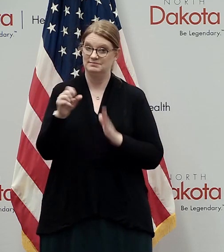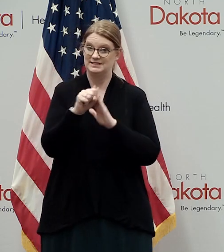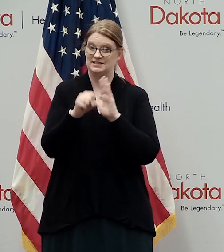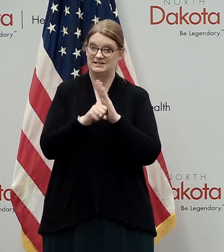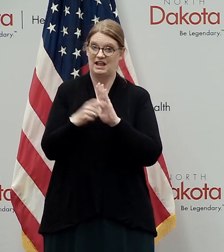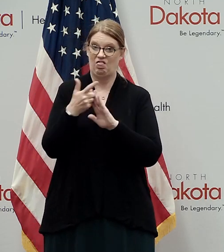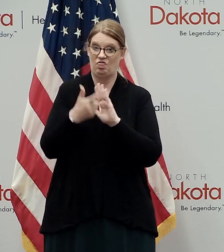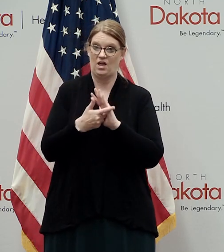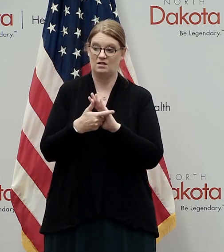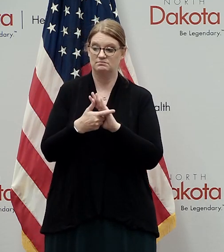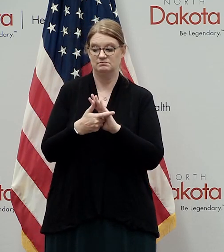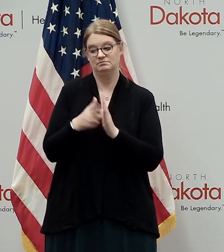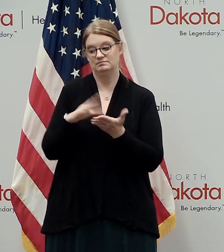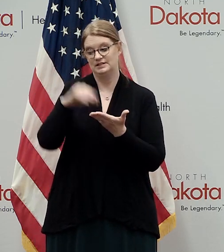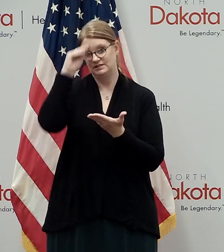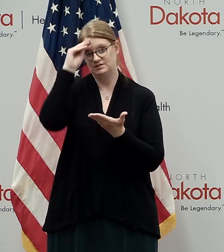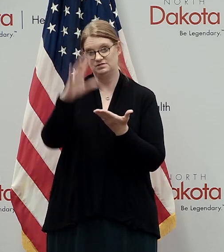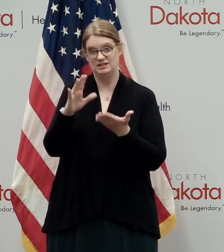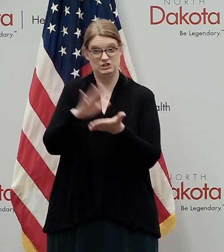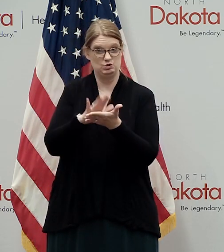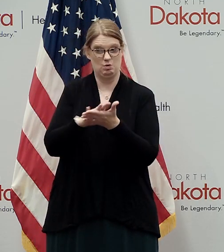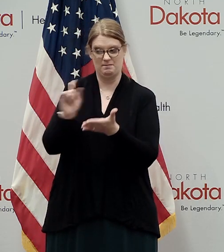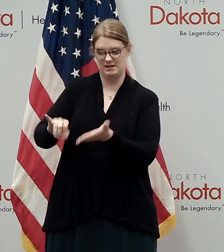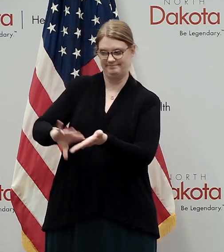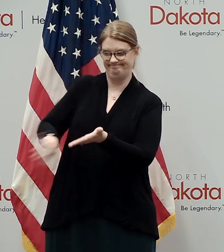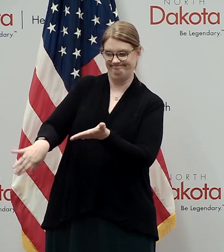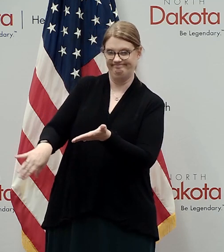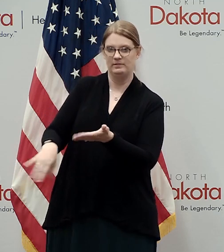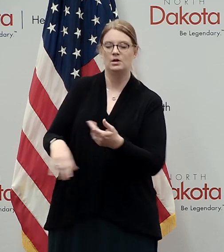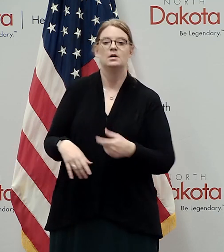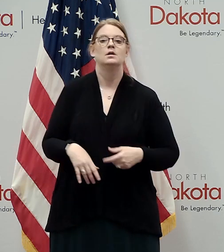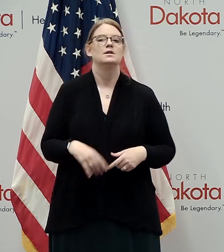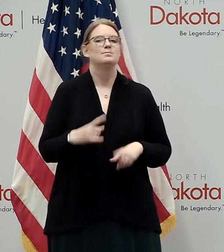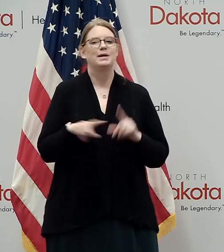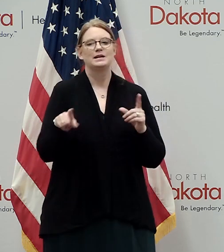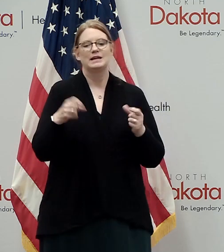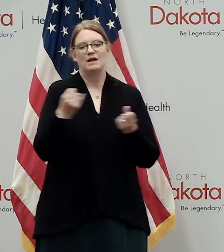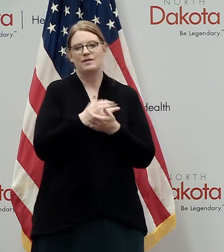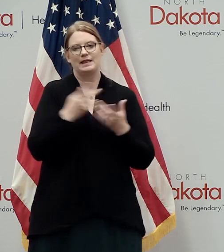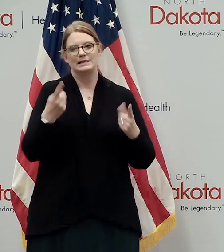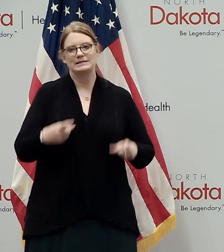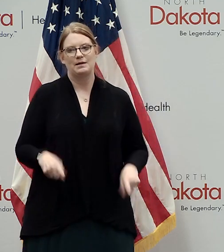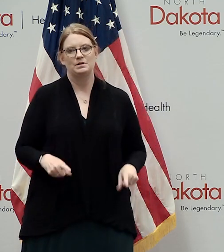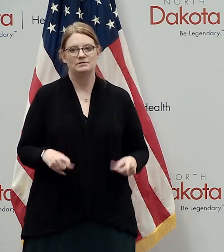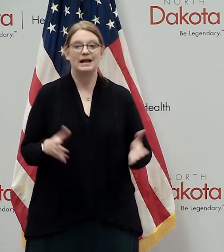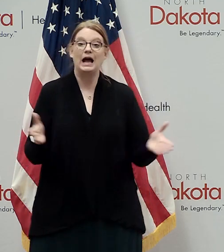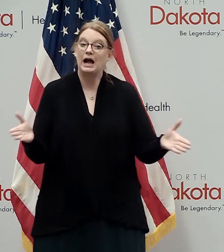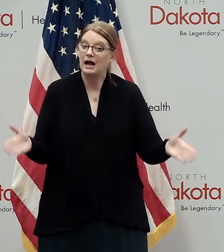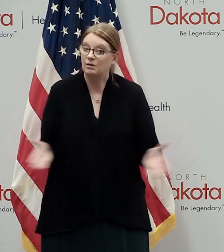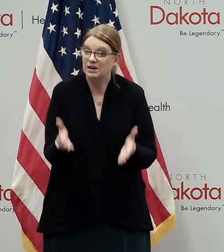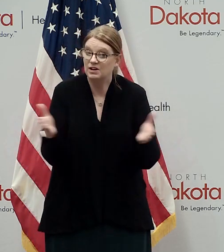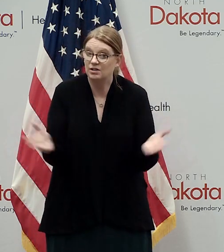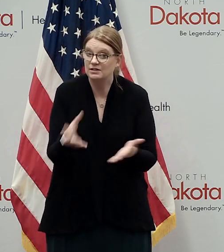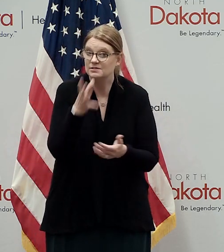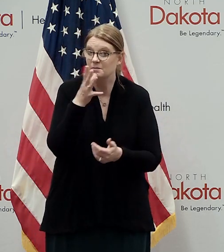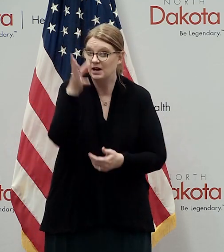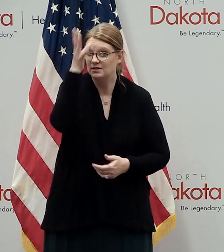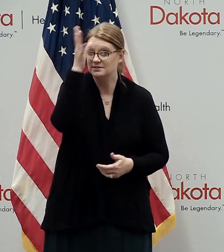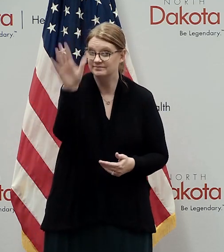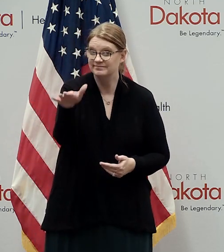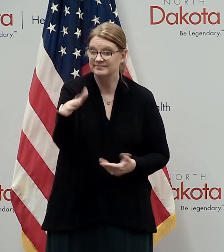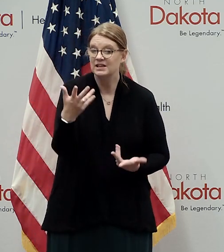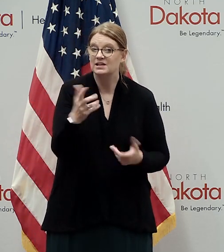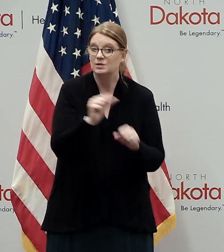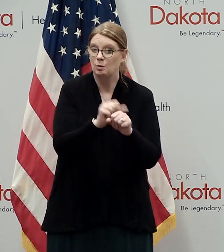school must exclude the child. But given everything we're going through right now, again, would encourage parents to work with their